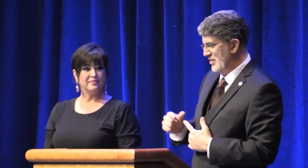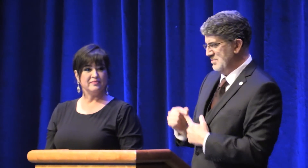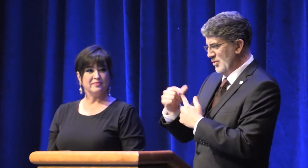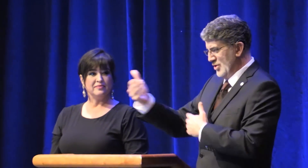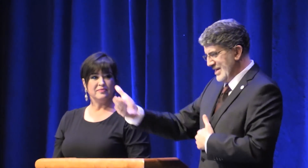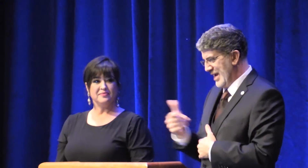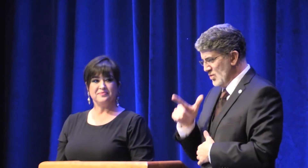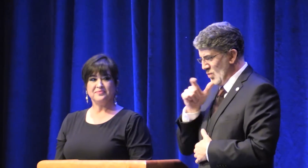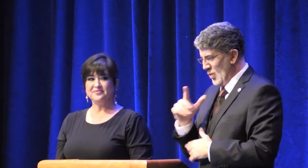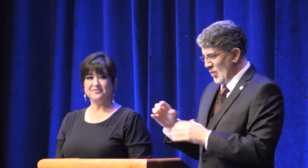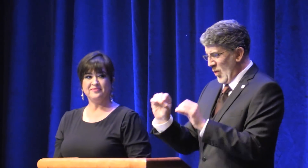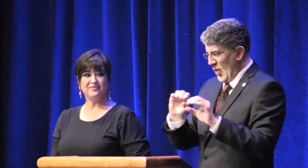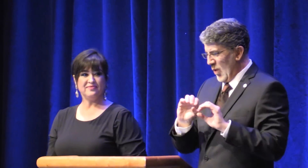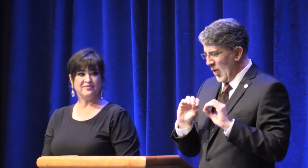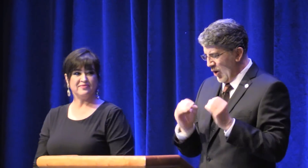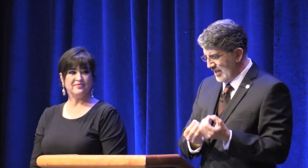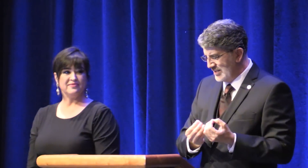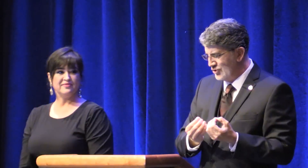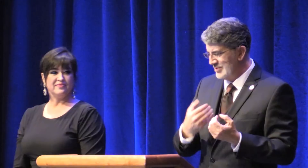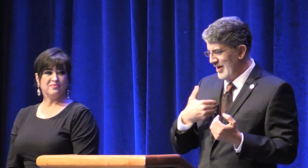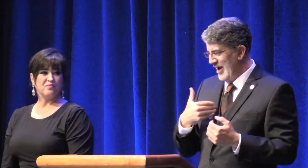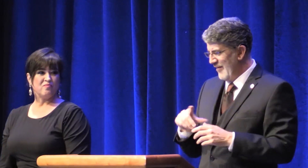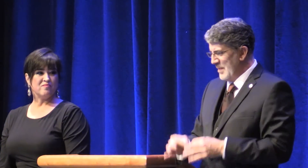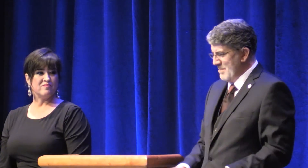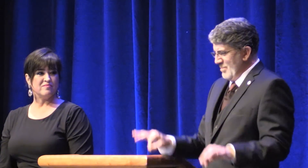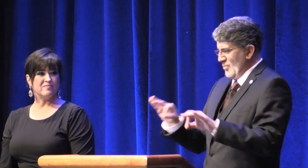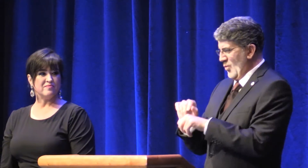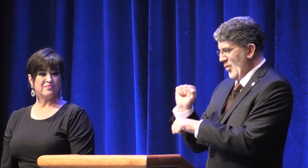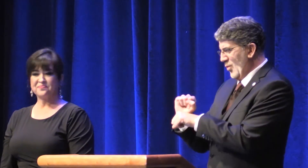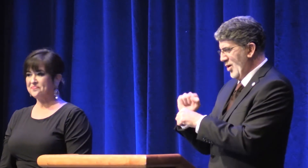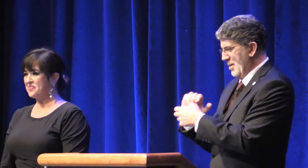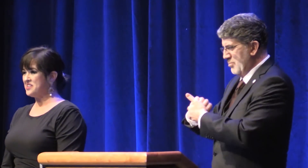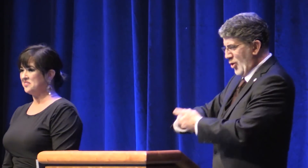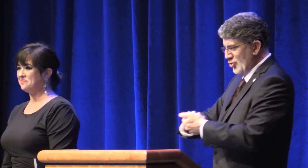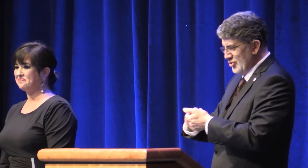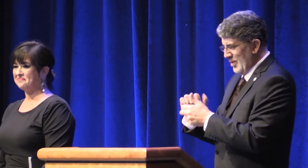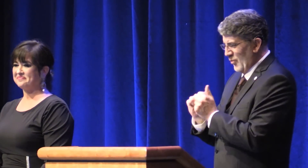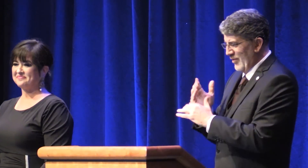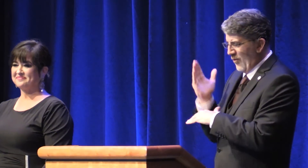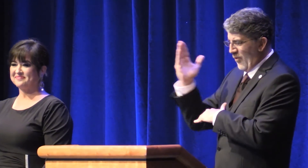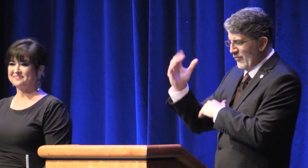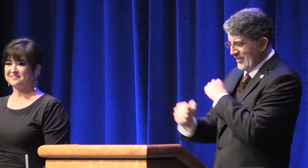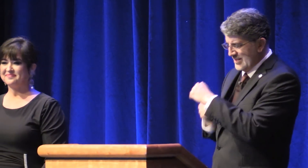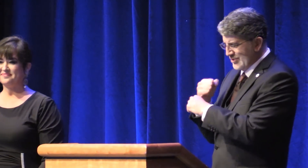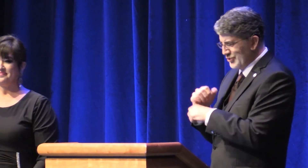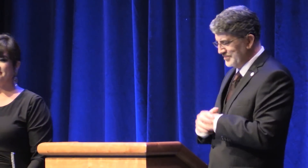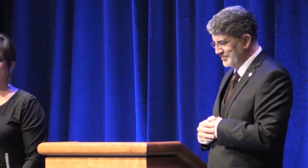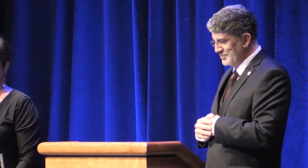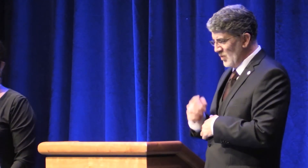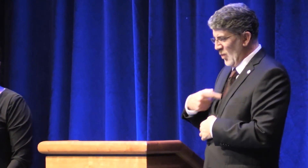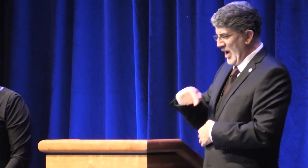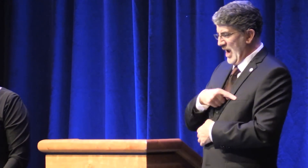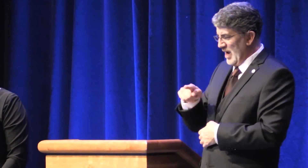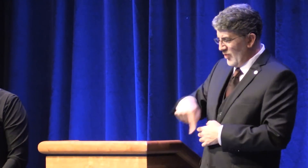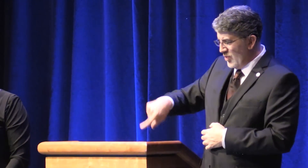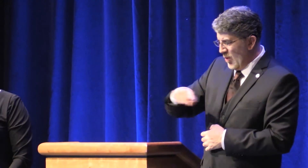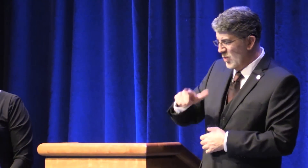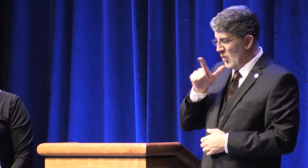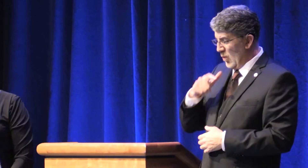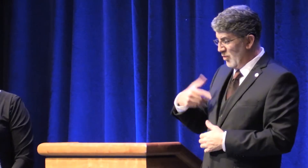TDI is pleased to have a special guest whose organization has worked in partnership with us over the